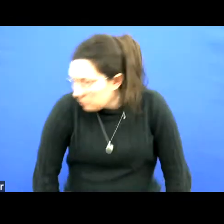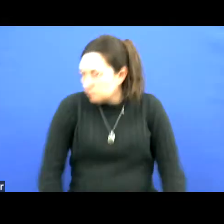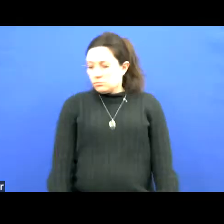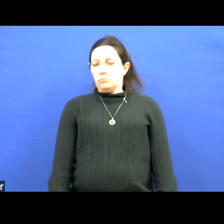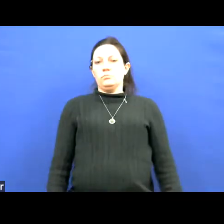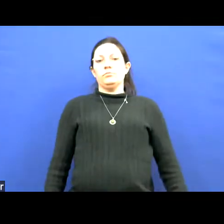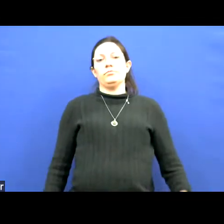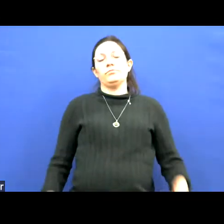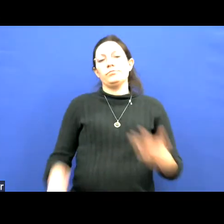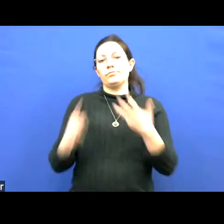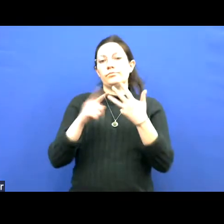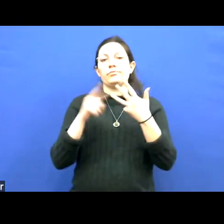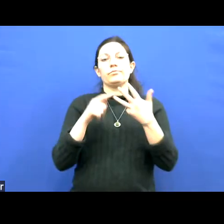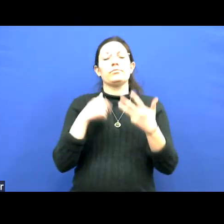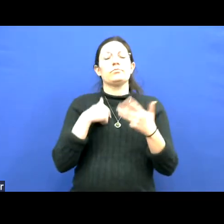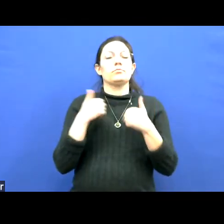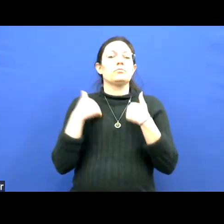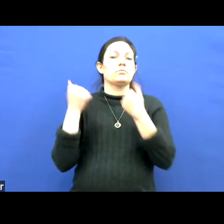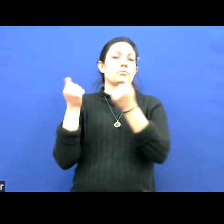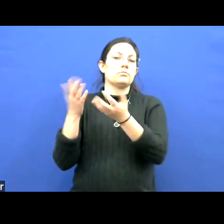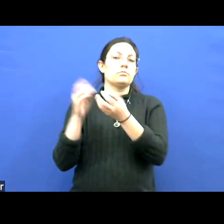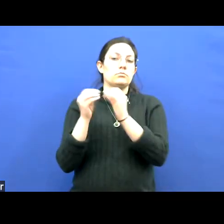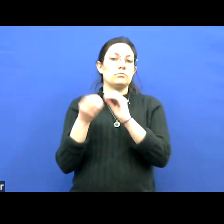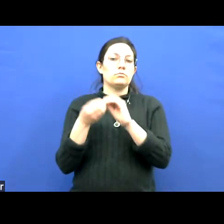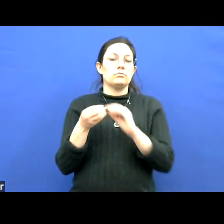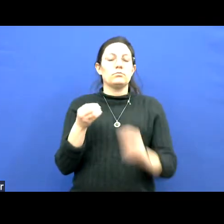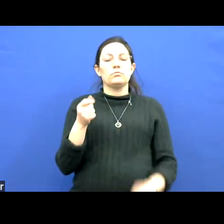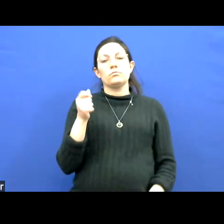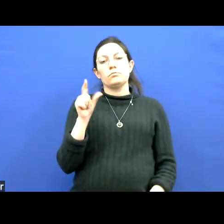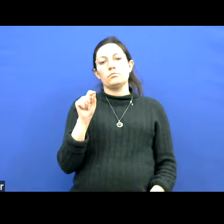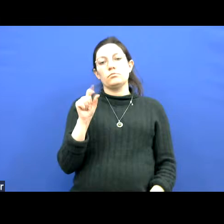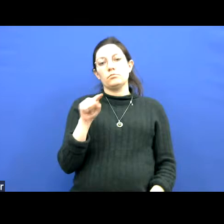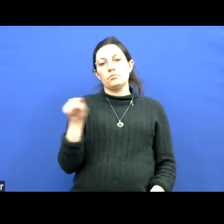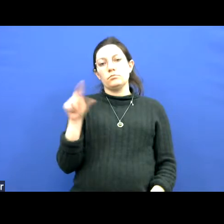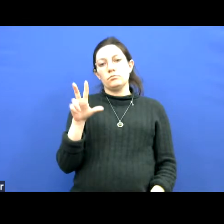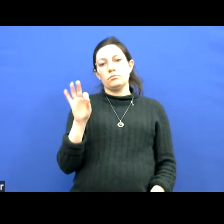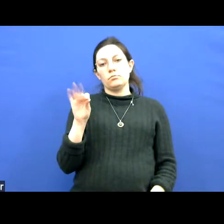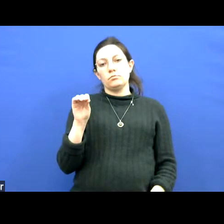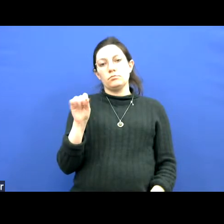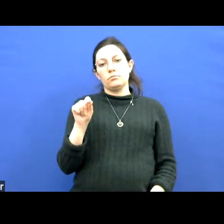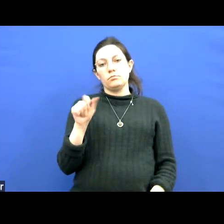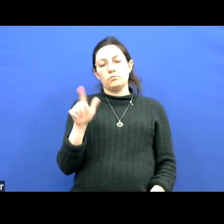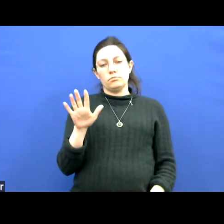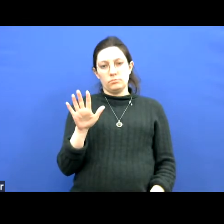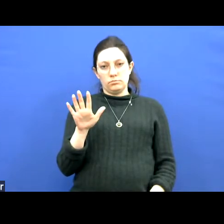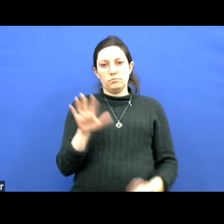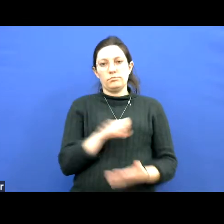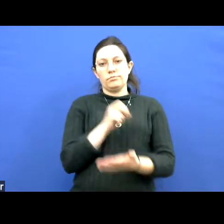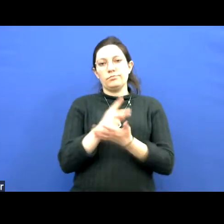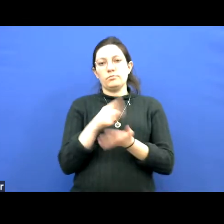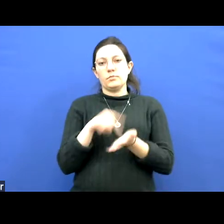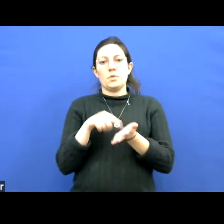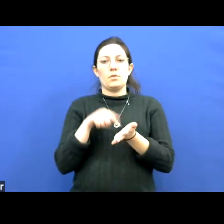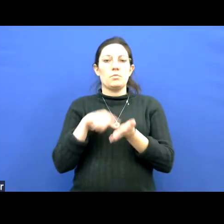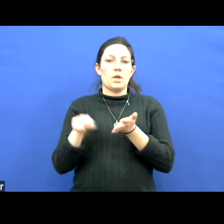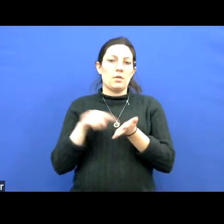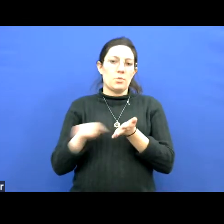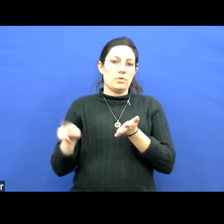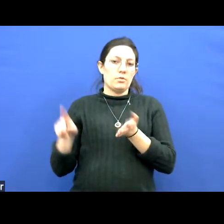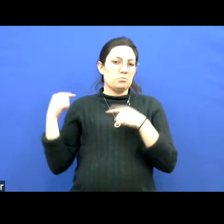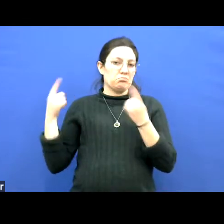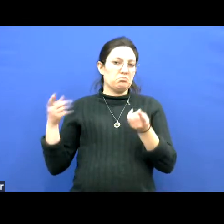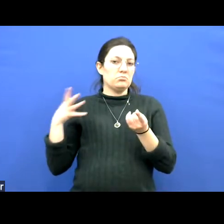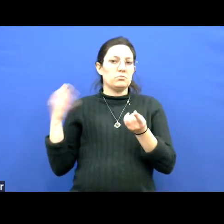Supervisor Schultz and fellow board members, I have resolution 20-390, 2025 to authorize bills payable and